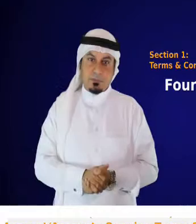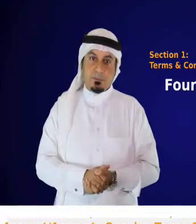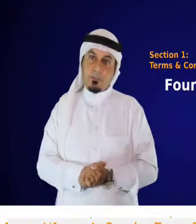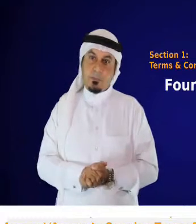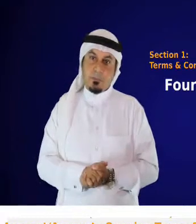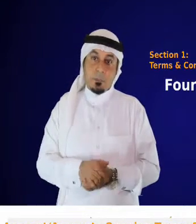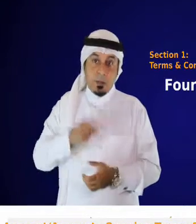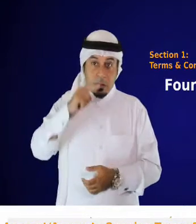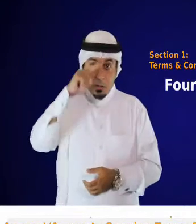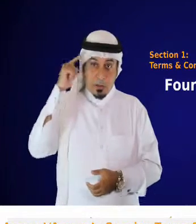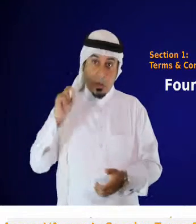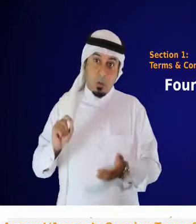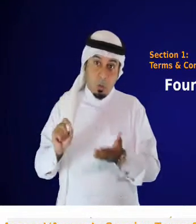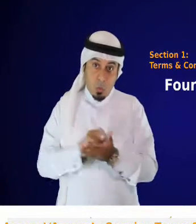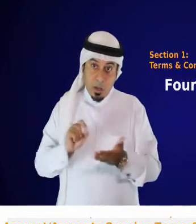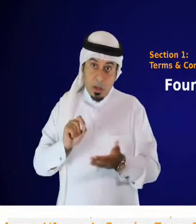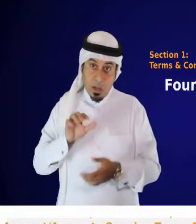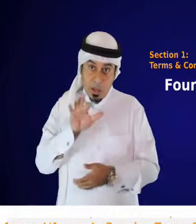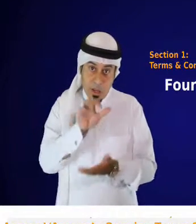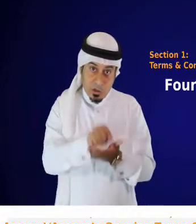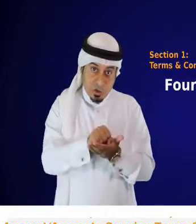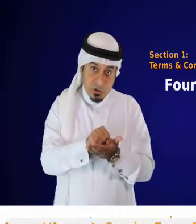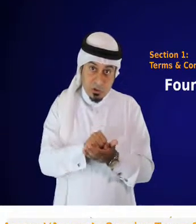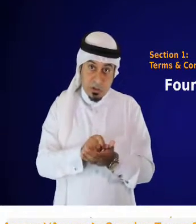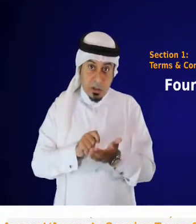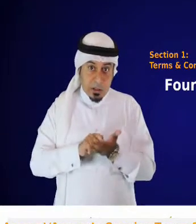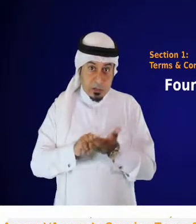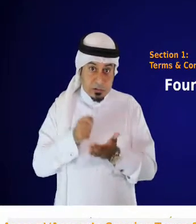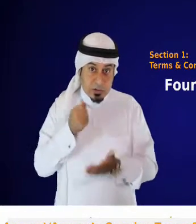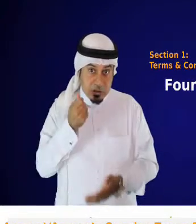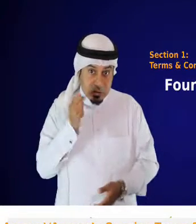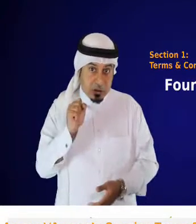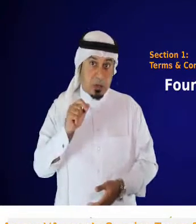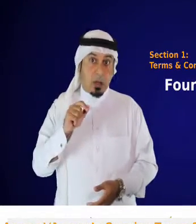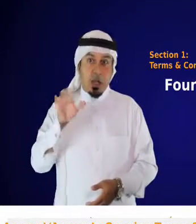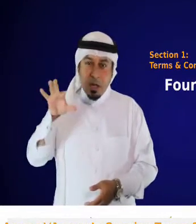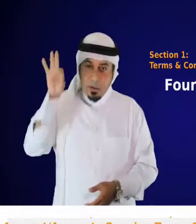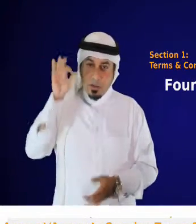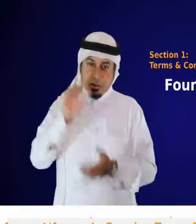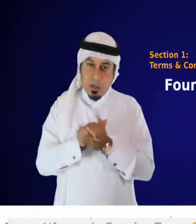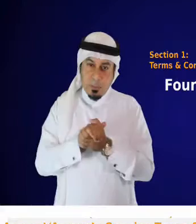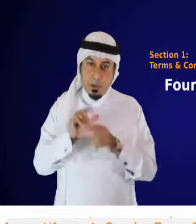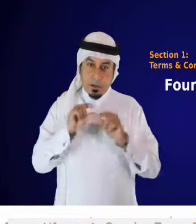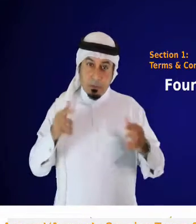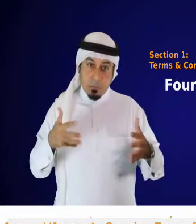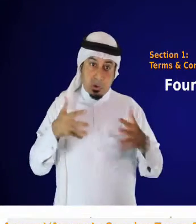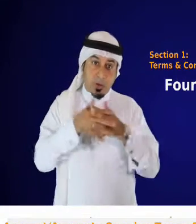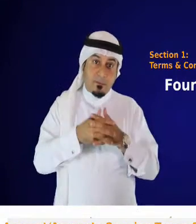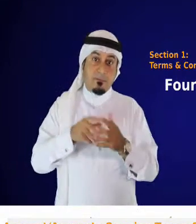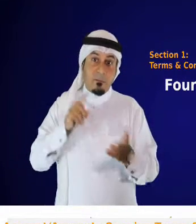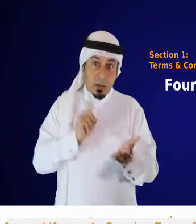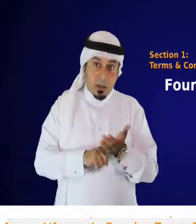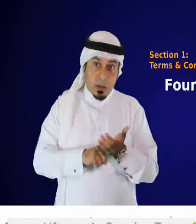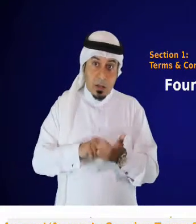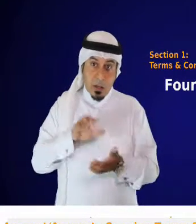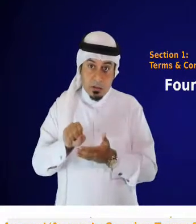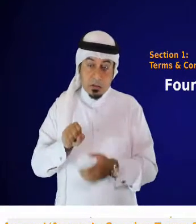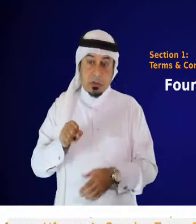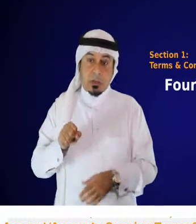Three, if the balance of one of the account holders is placed under lien, such lien shall apply to the balance share of the respective